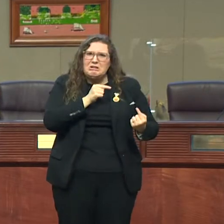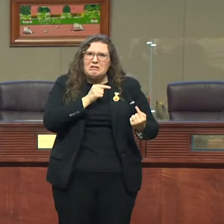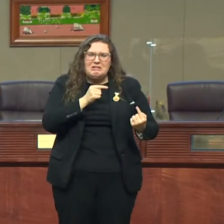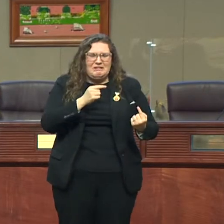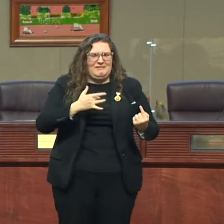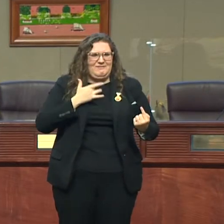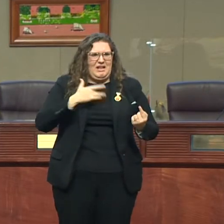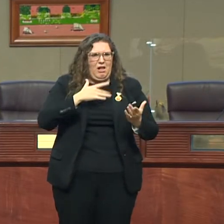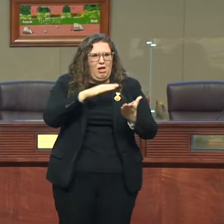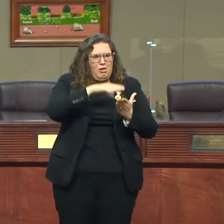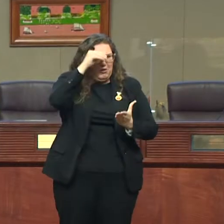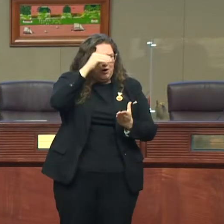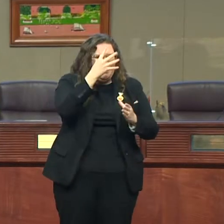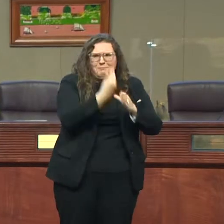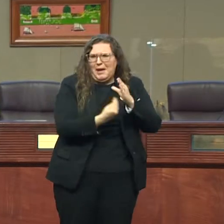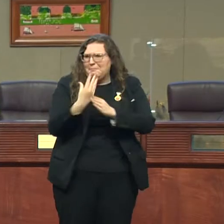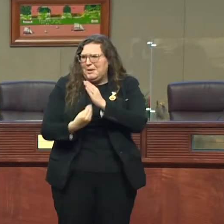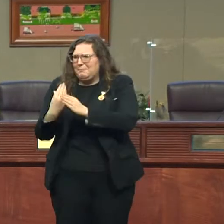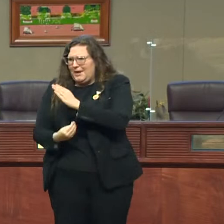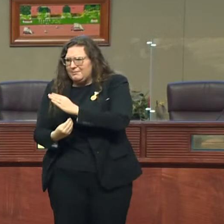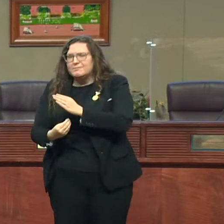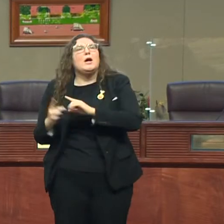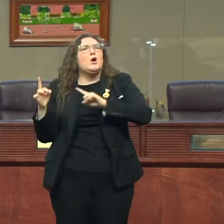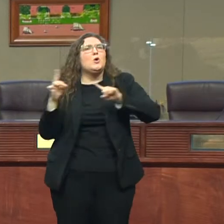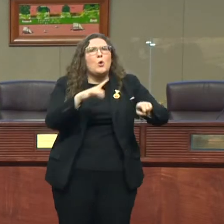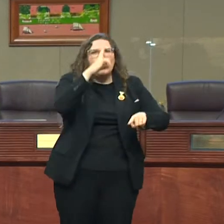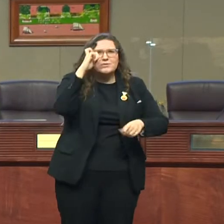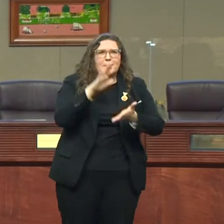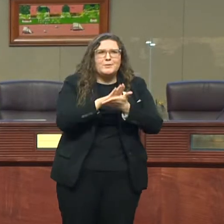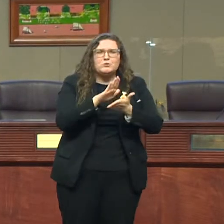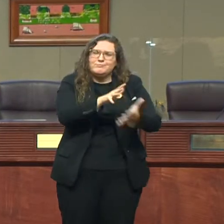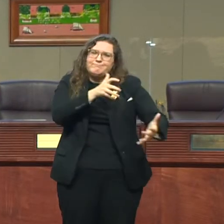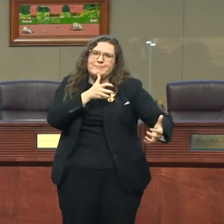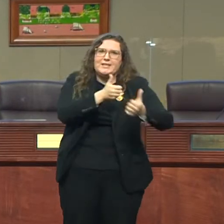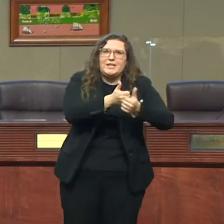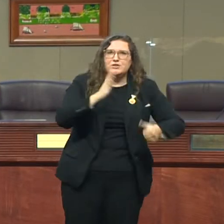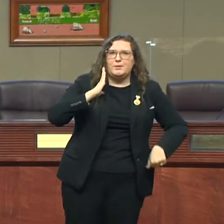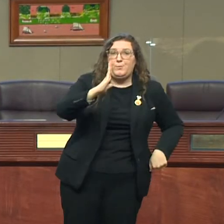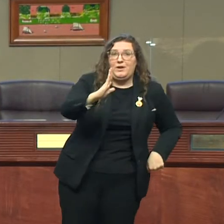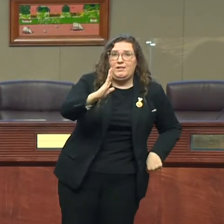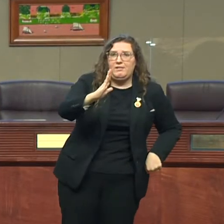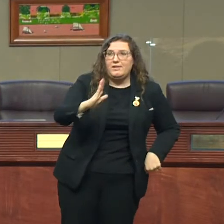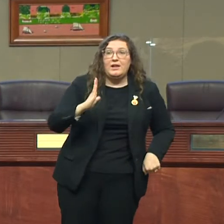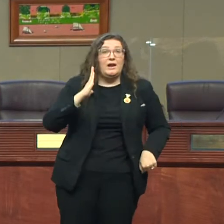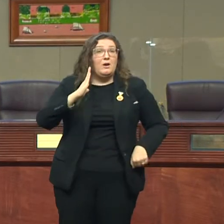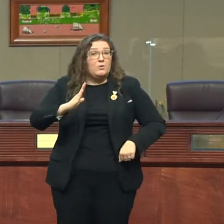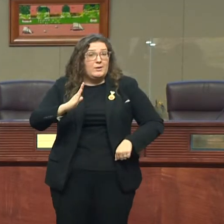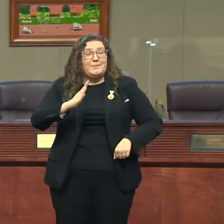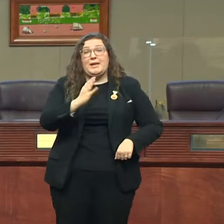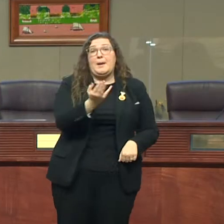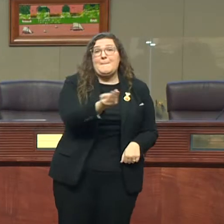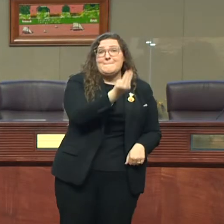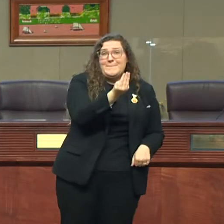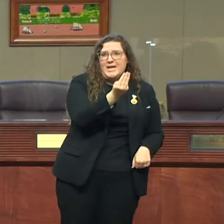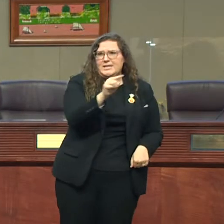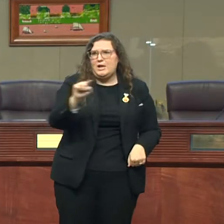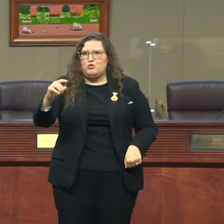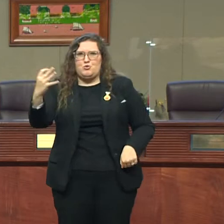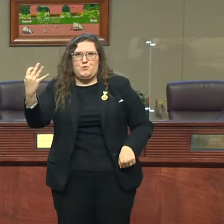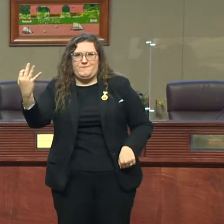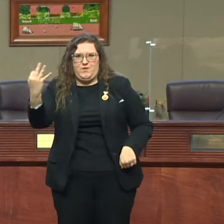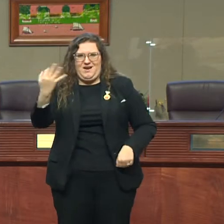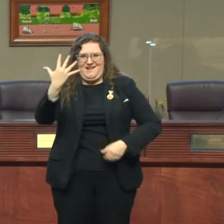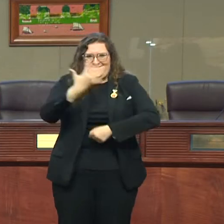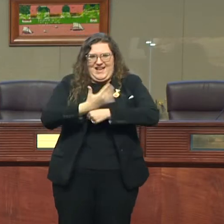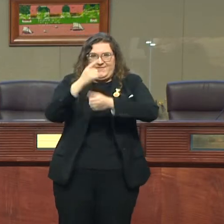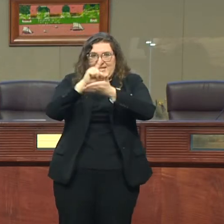the pandemic. Summer school will take place 5 days a week during the months of June and July,